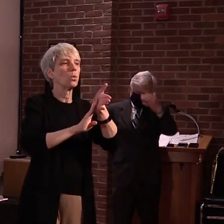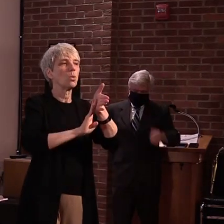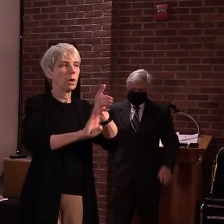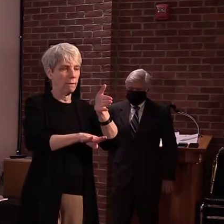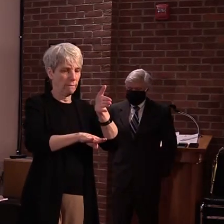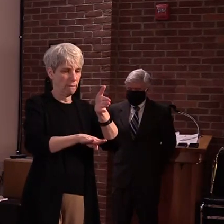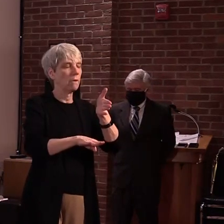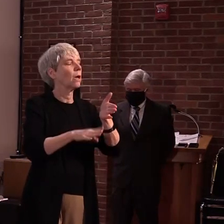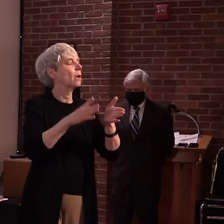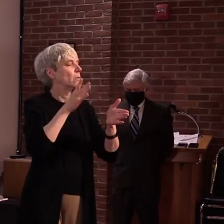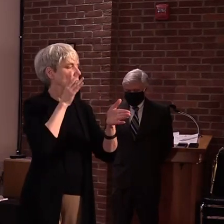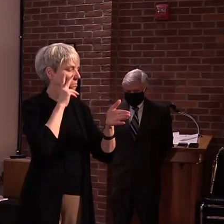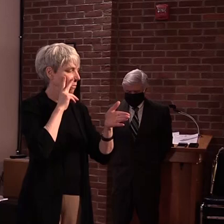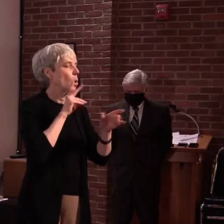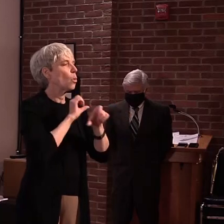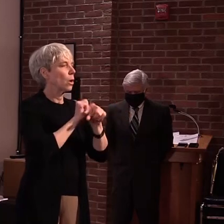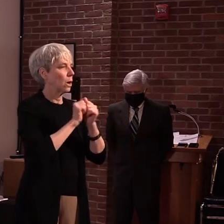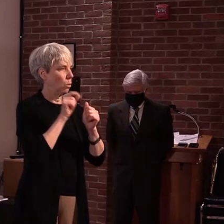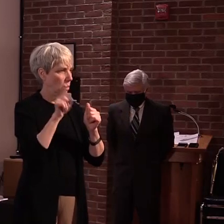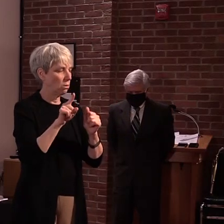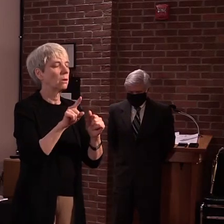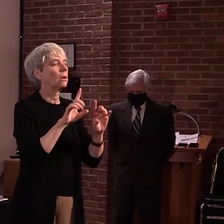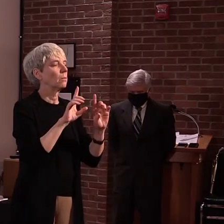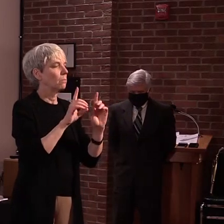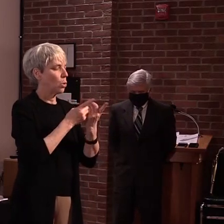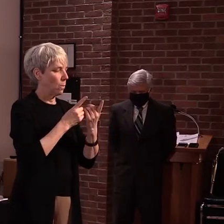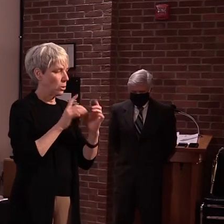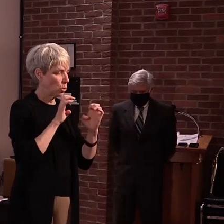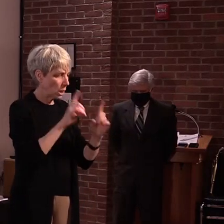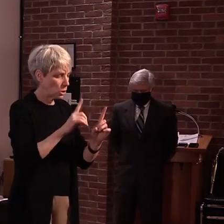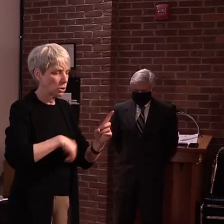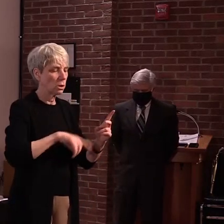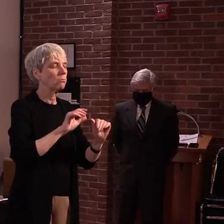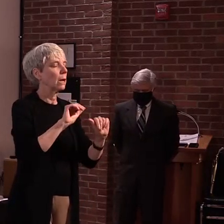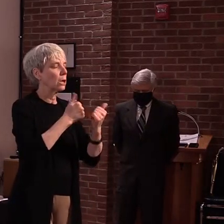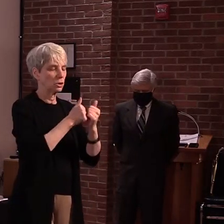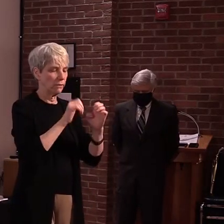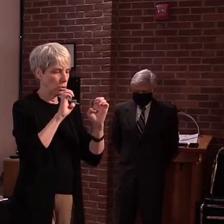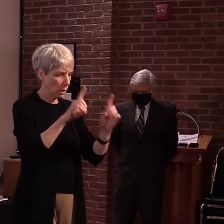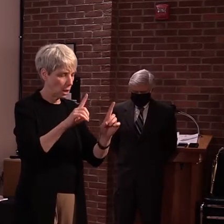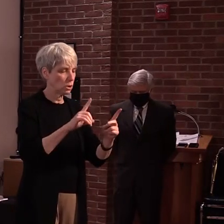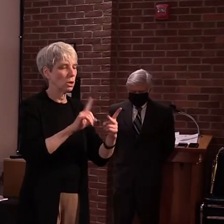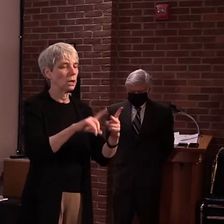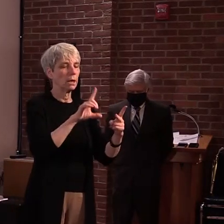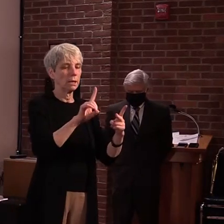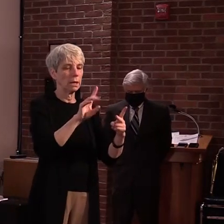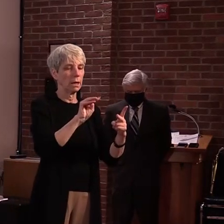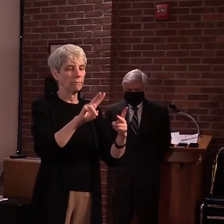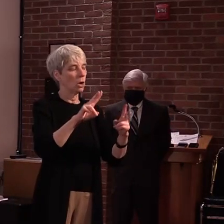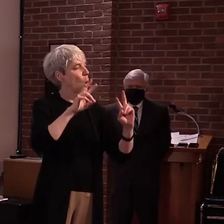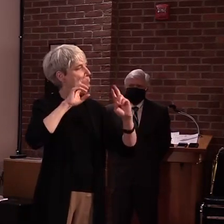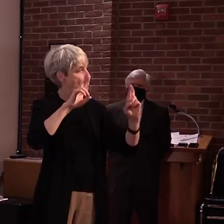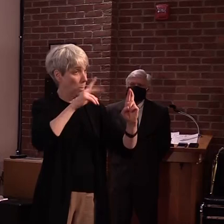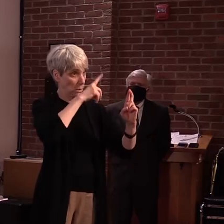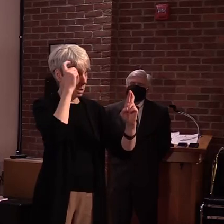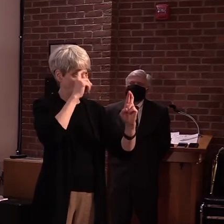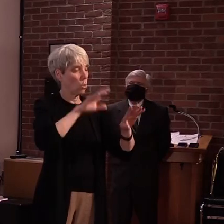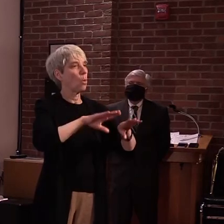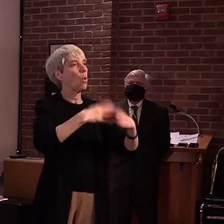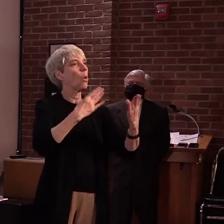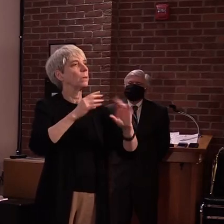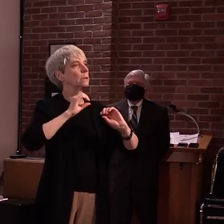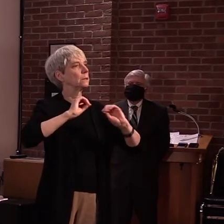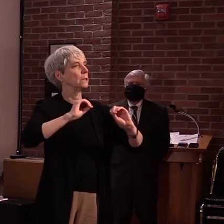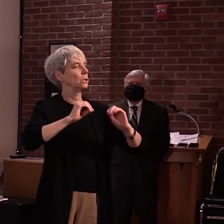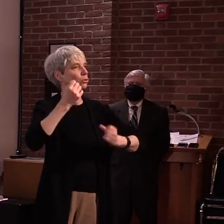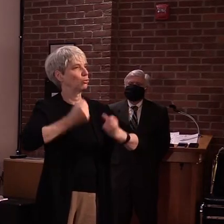Community Development and the Department of Motor Vehicles to, you know, continue to reopen things and try to get these programs up and running this summer. And a